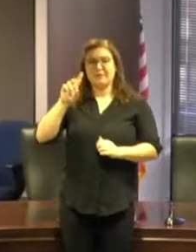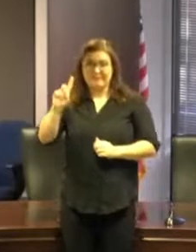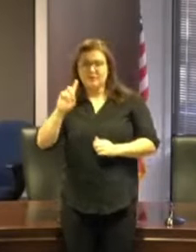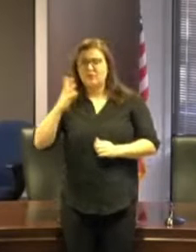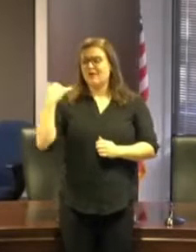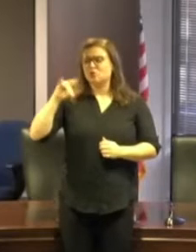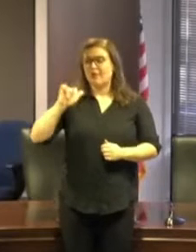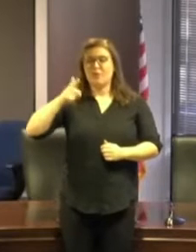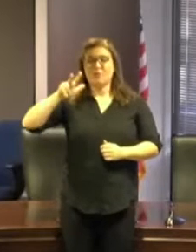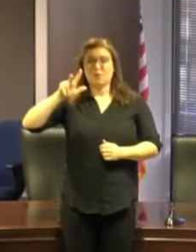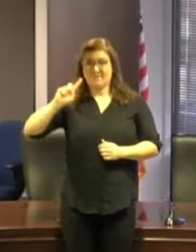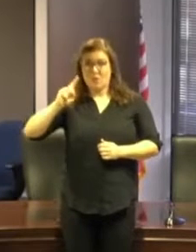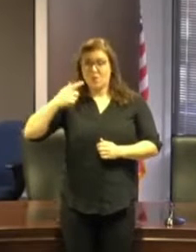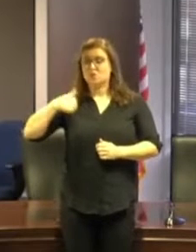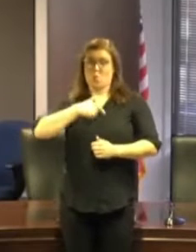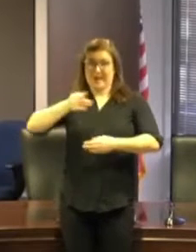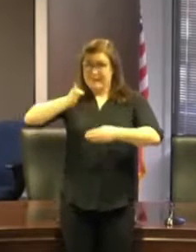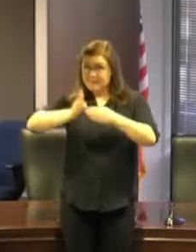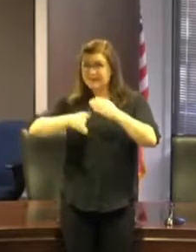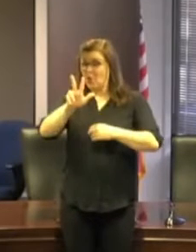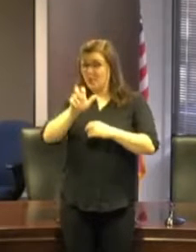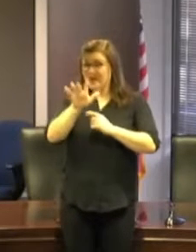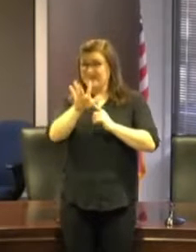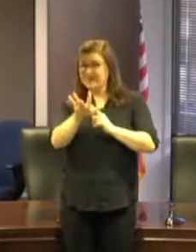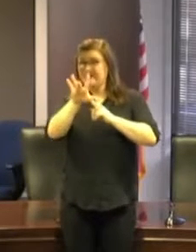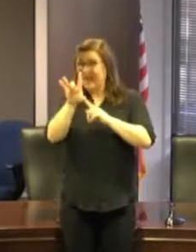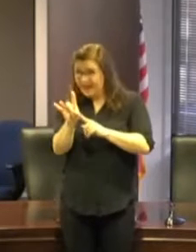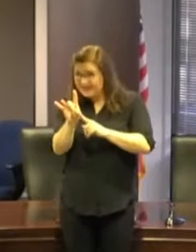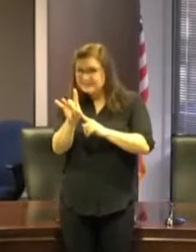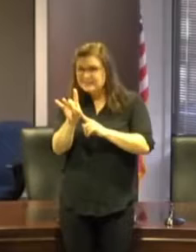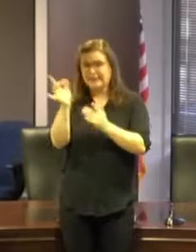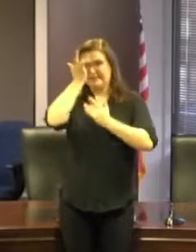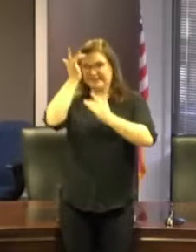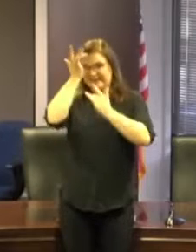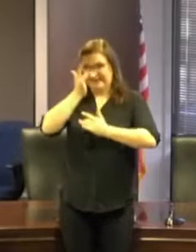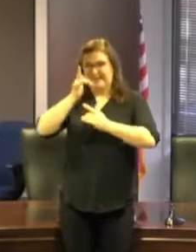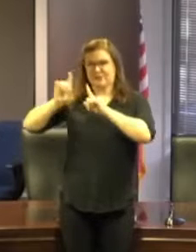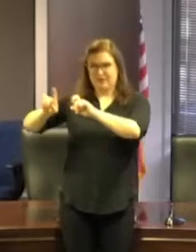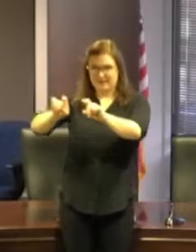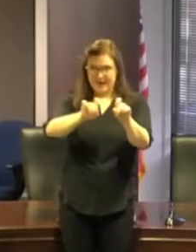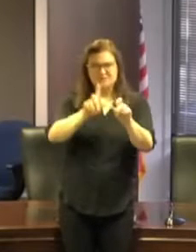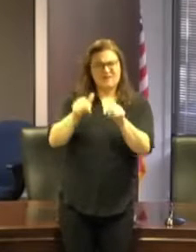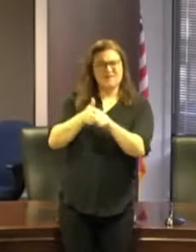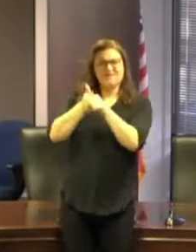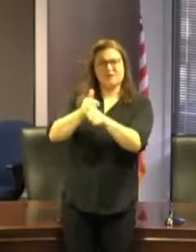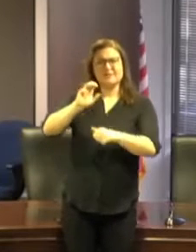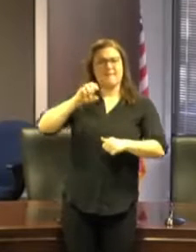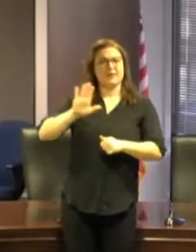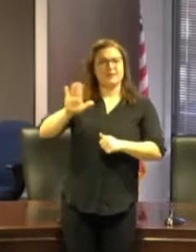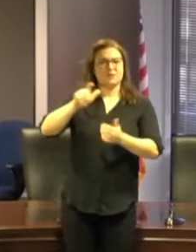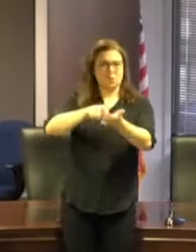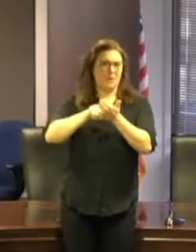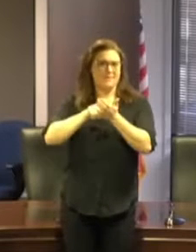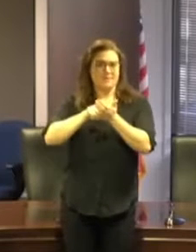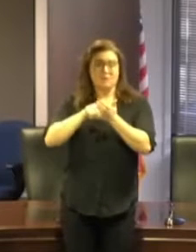completed 358 infectious disease surveys per the CMS requirement, which allowed us to